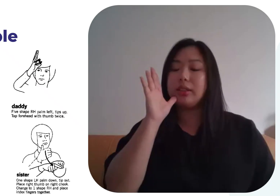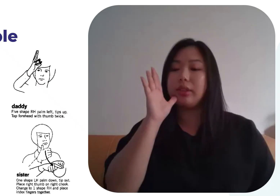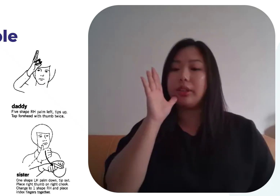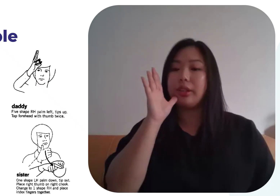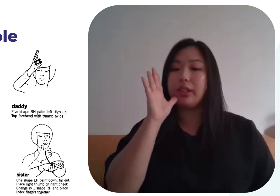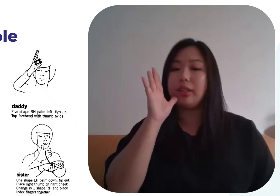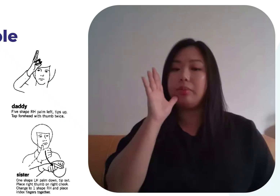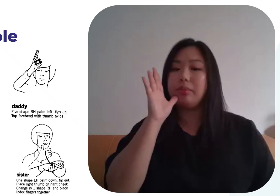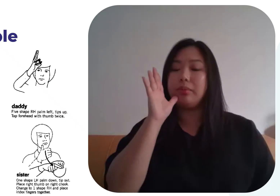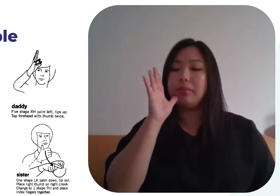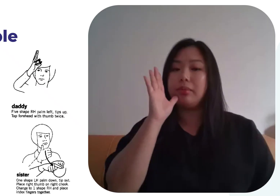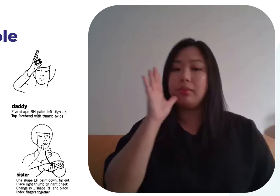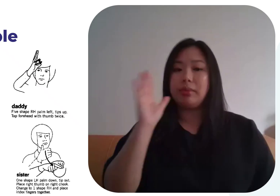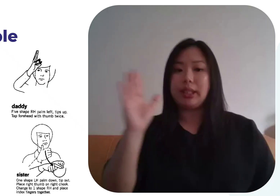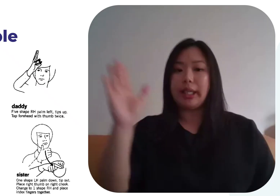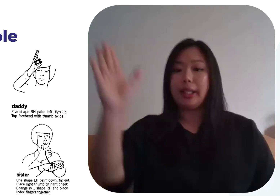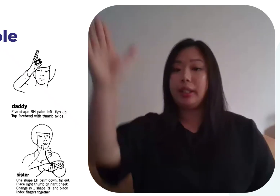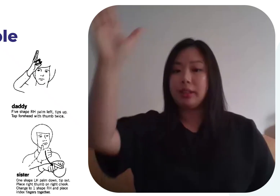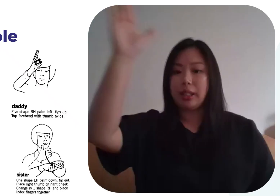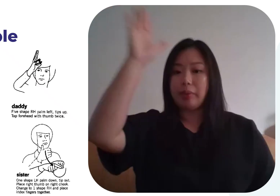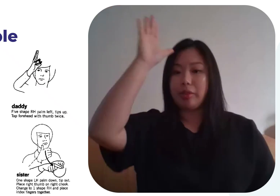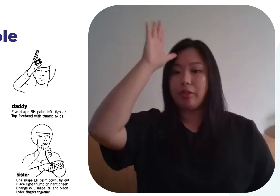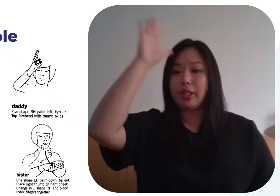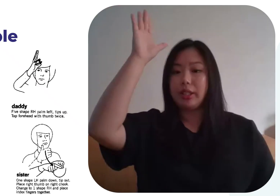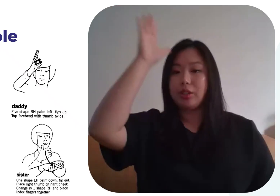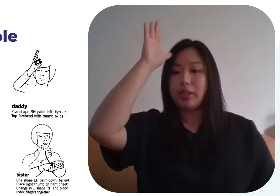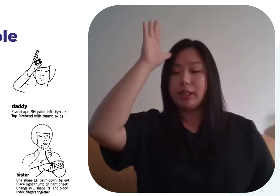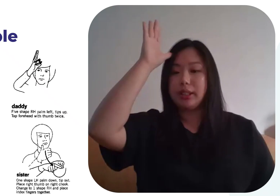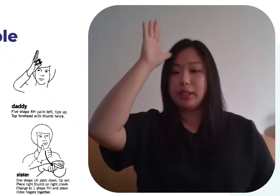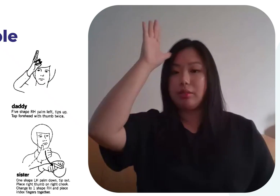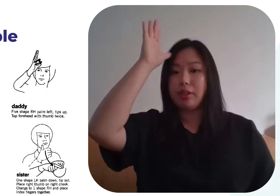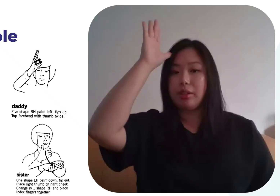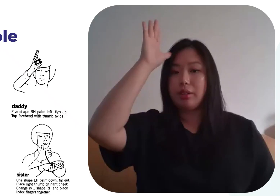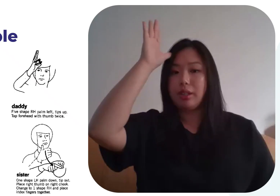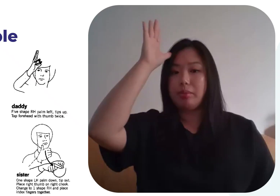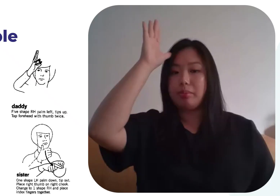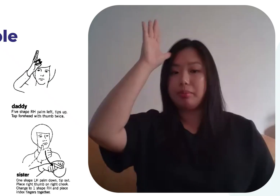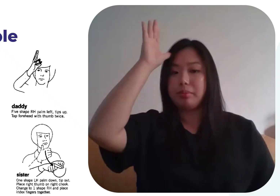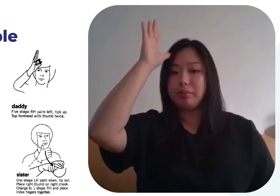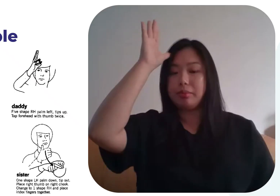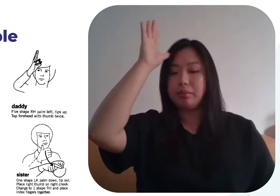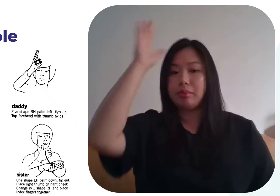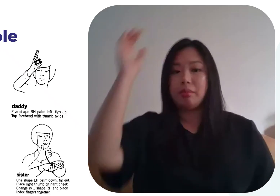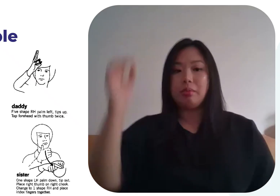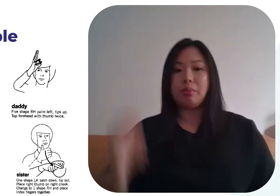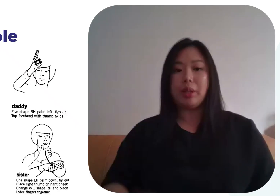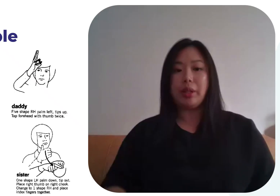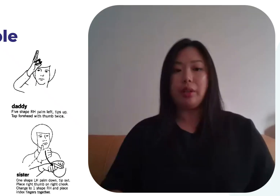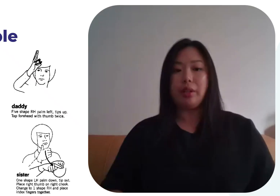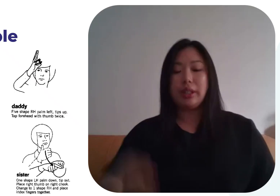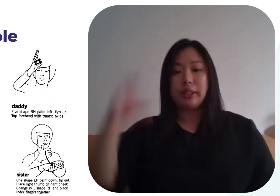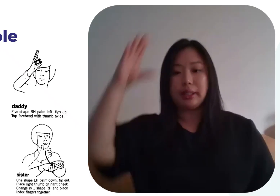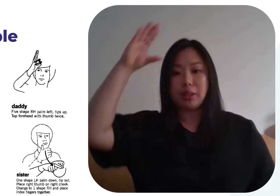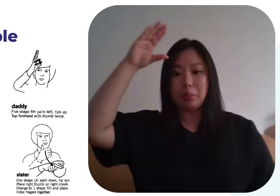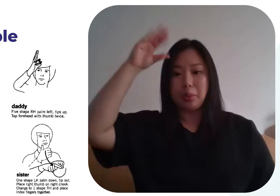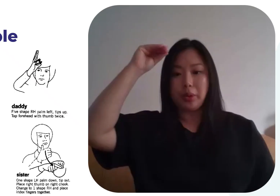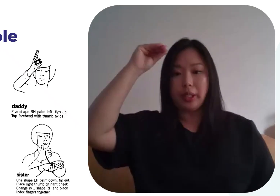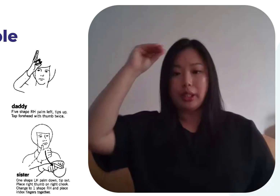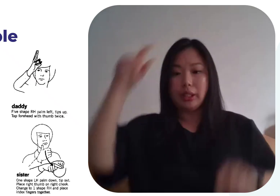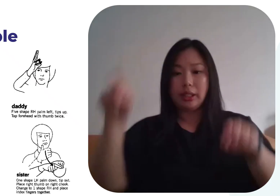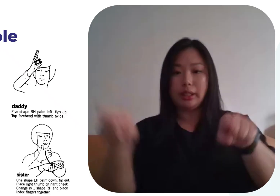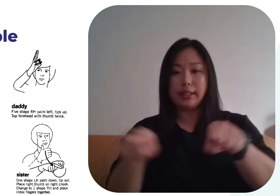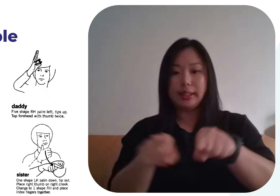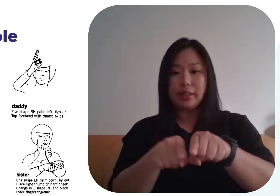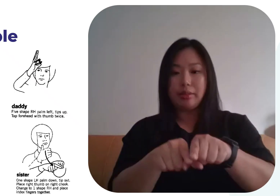twice with your thumb. Daddy, tap your forehead twice with your thumb. Brother, it's a